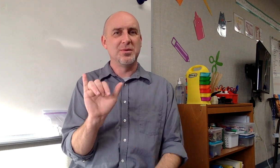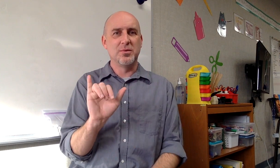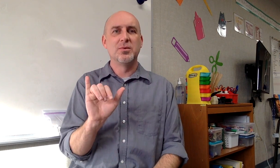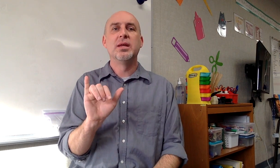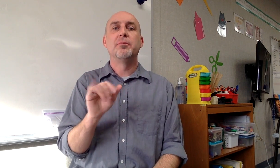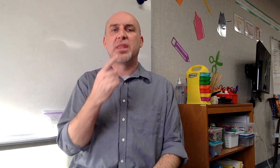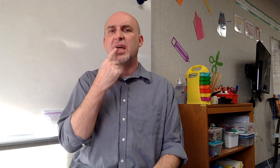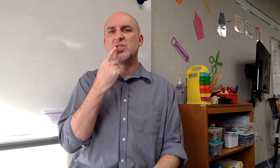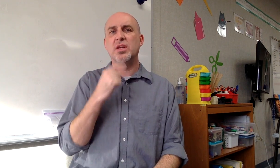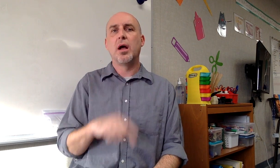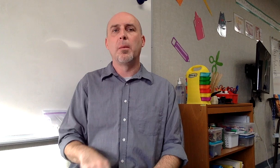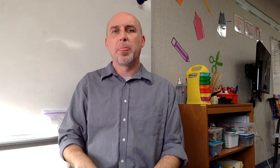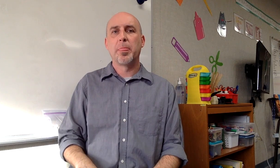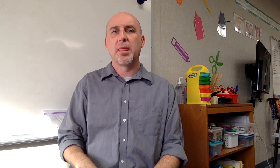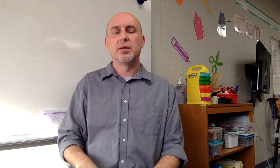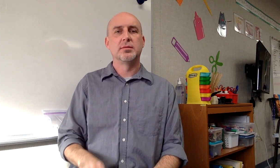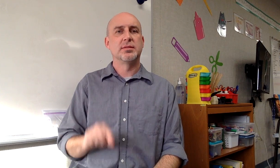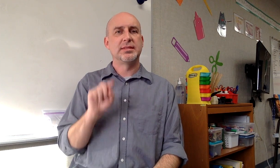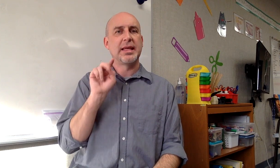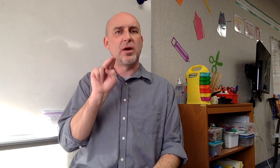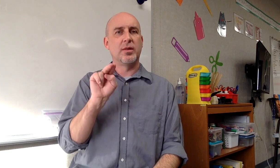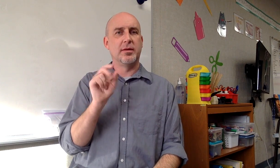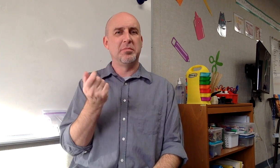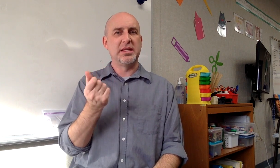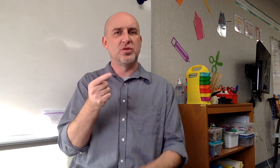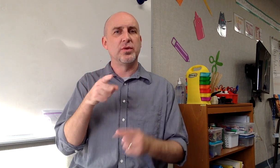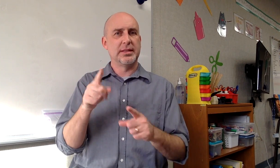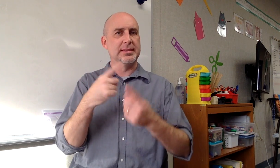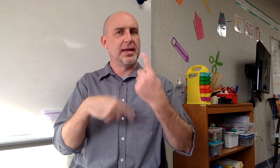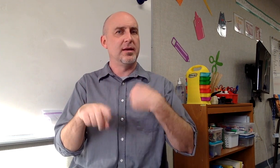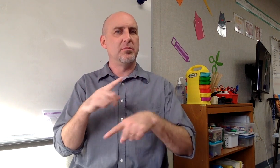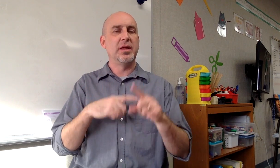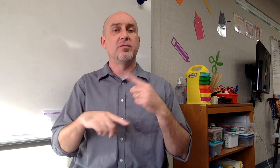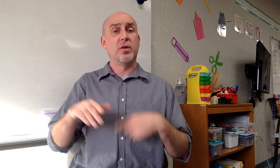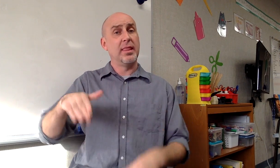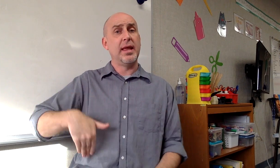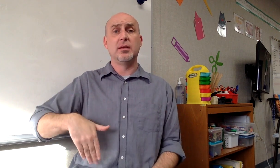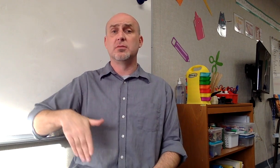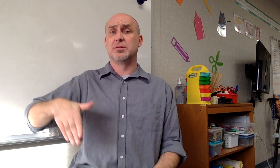too that has your tongue stick out a little bit during the sign. But for late, you just